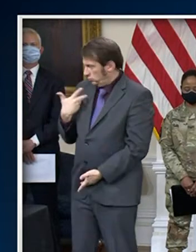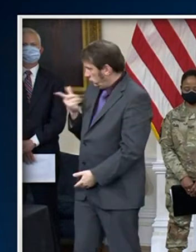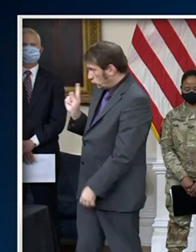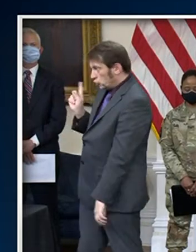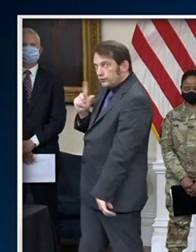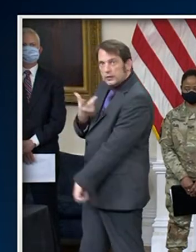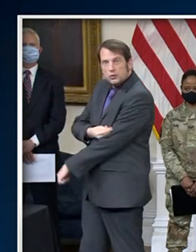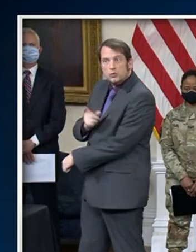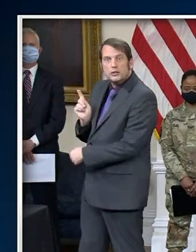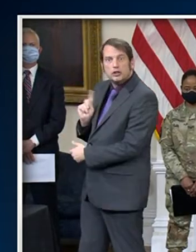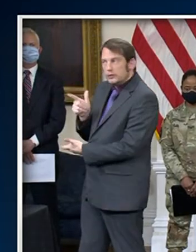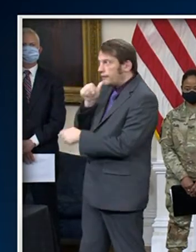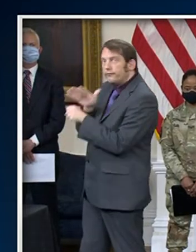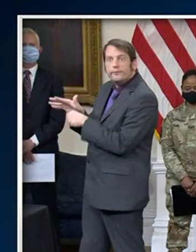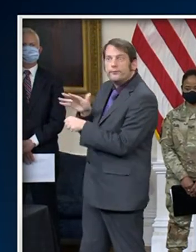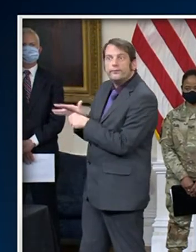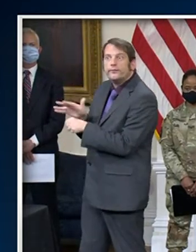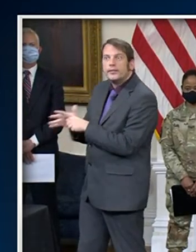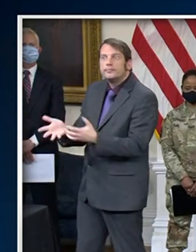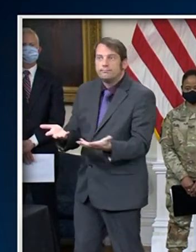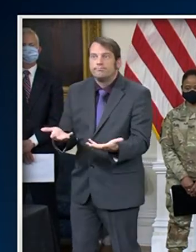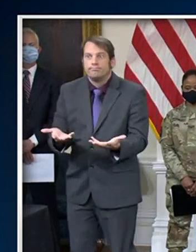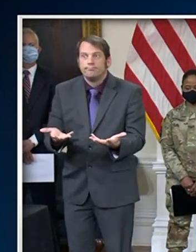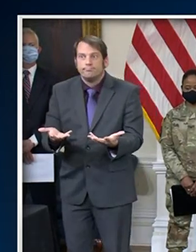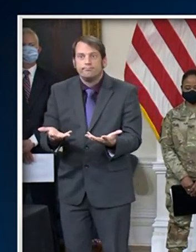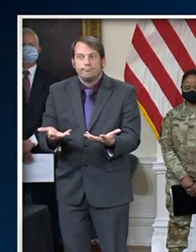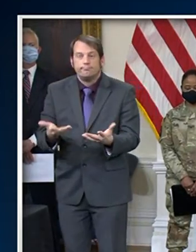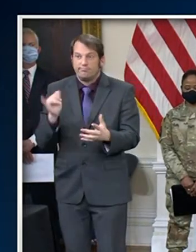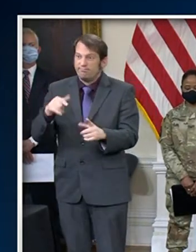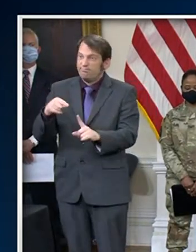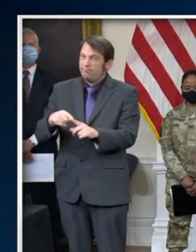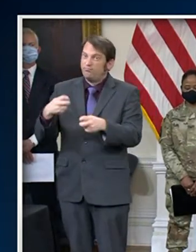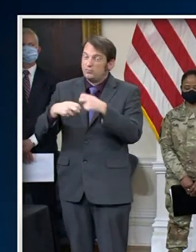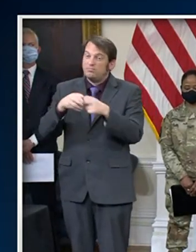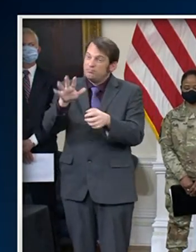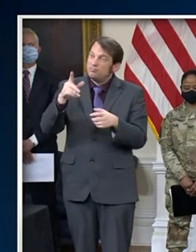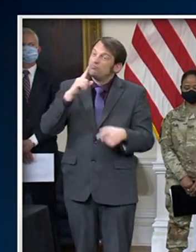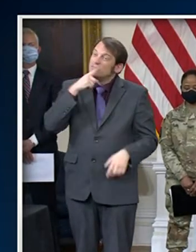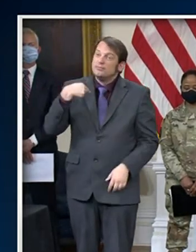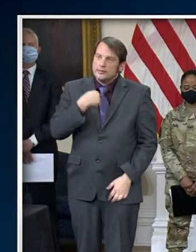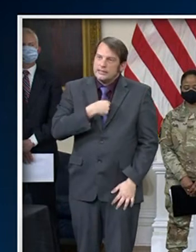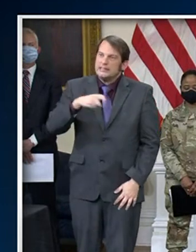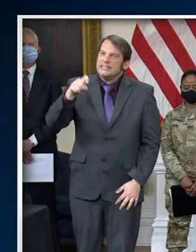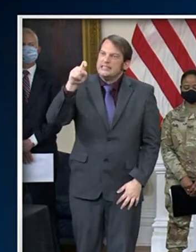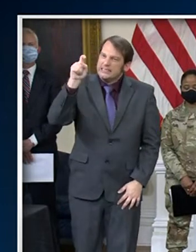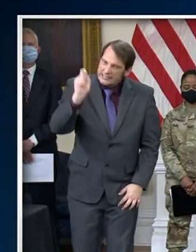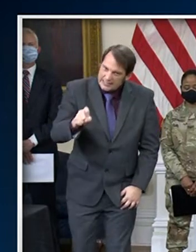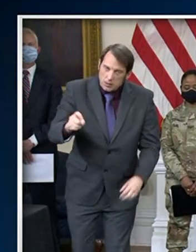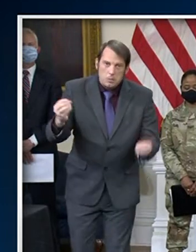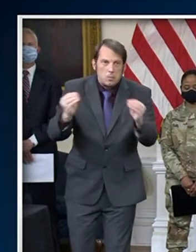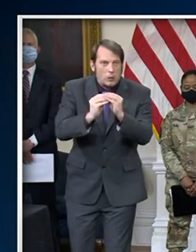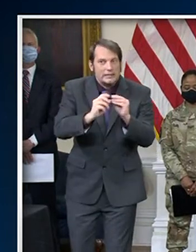The basic problem is pretty simple. We need more damn vaccines.